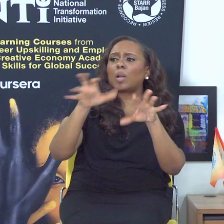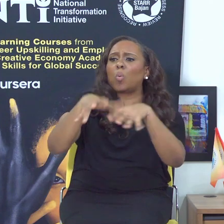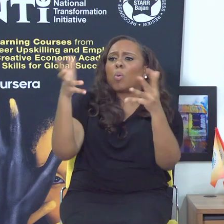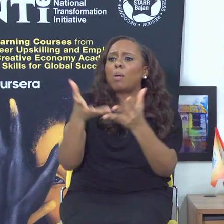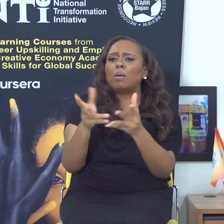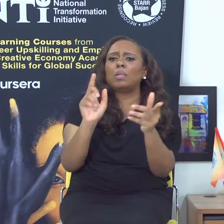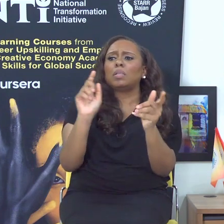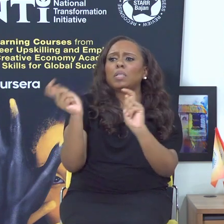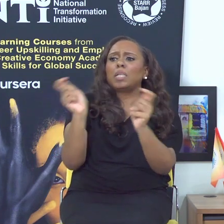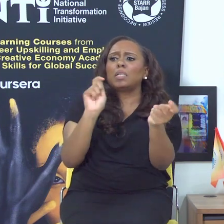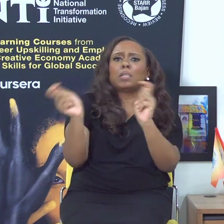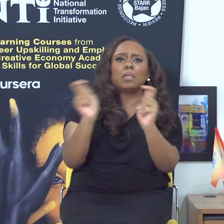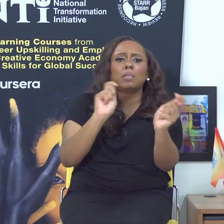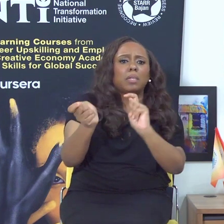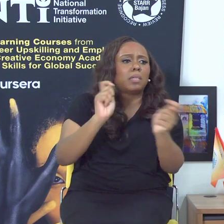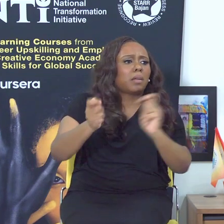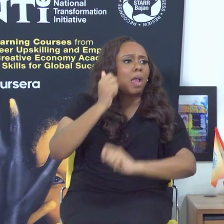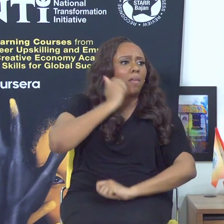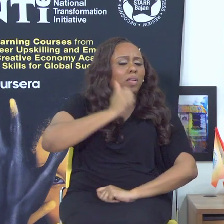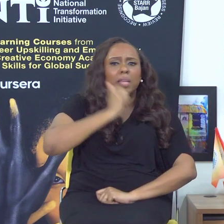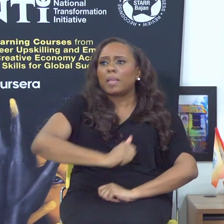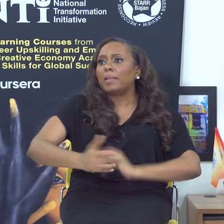day. Technology comes.